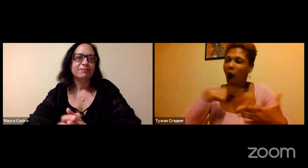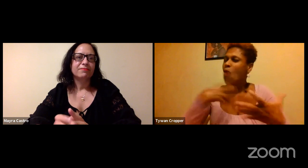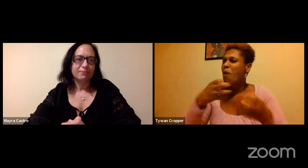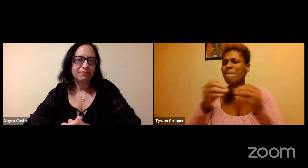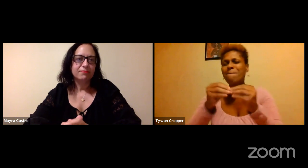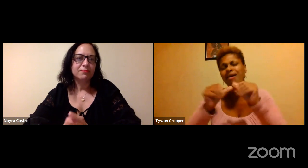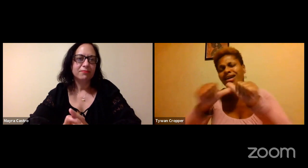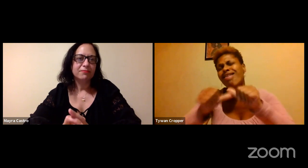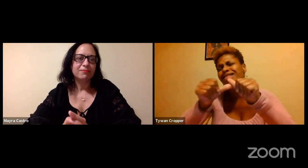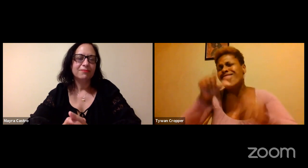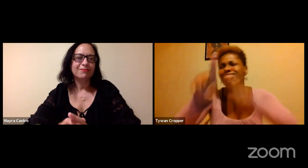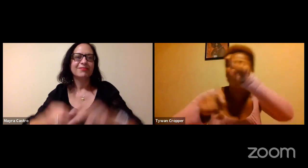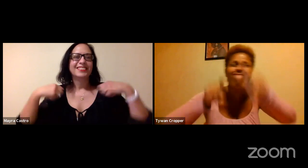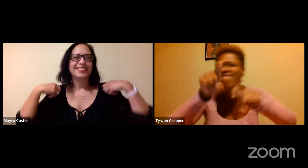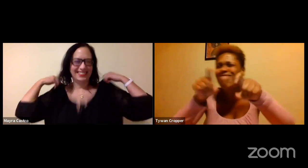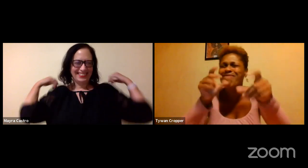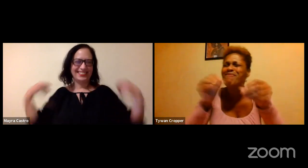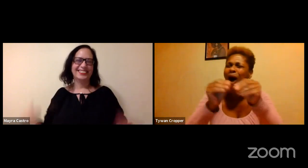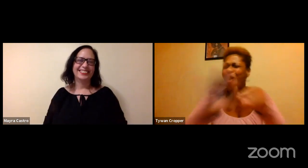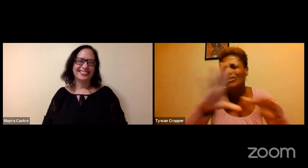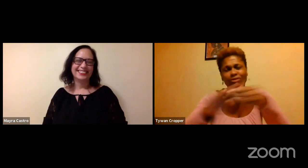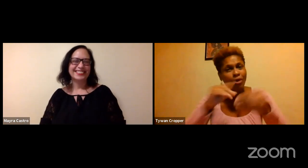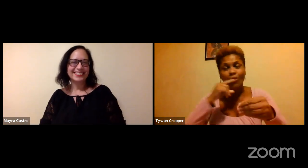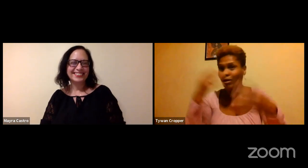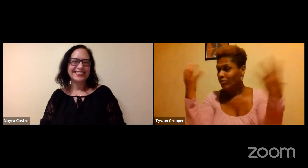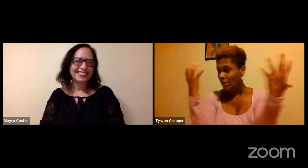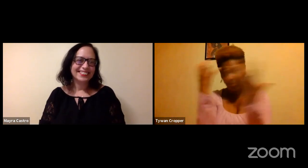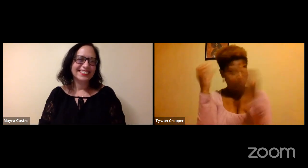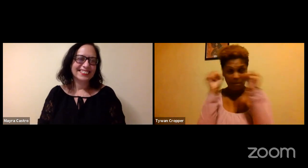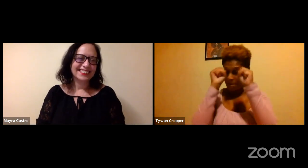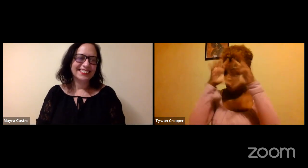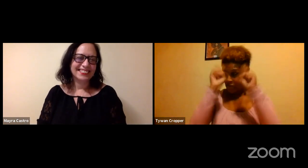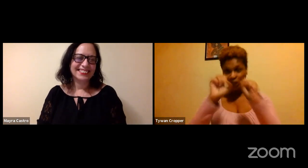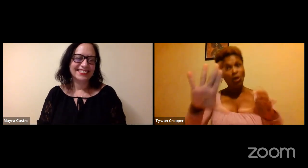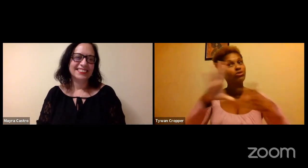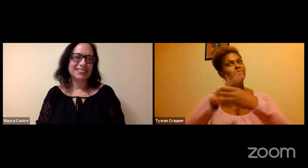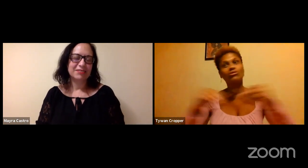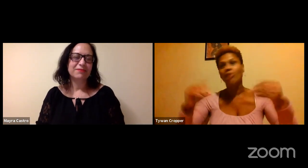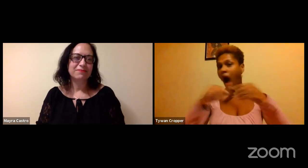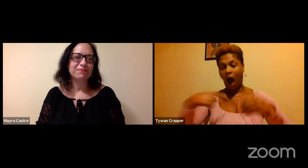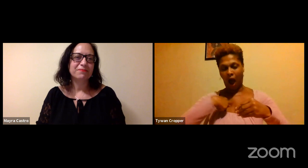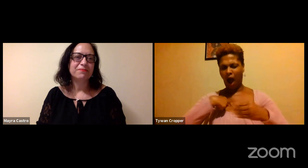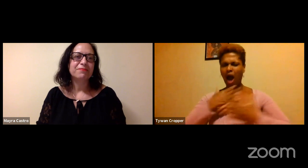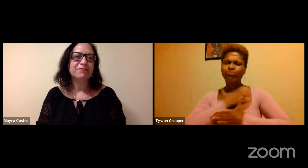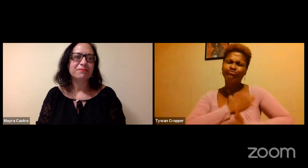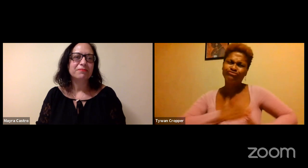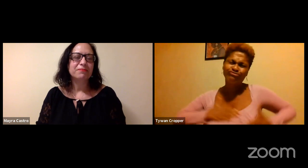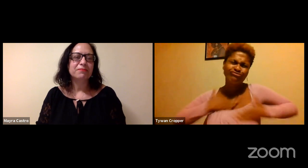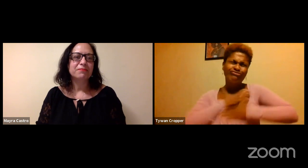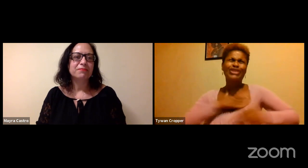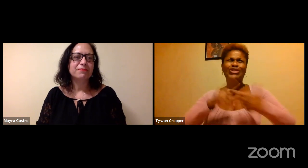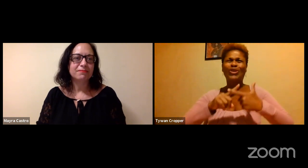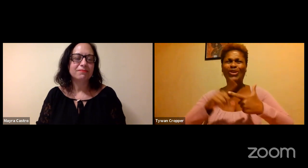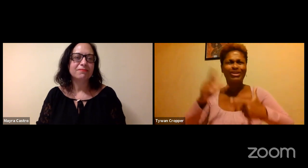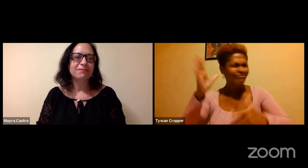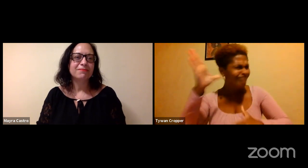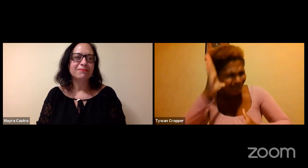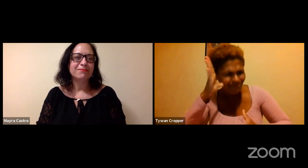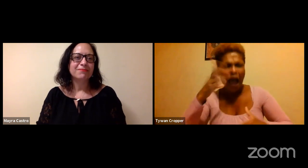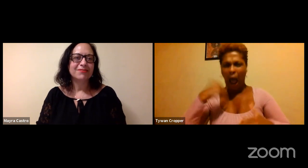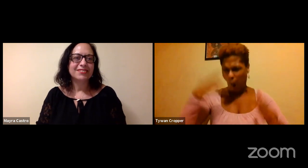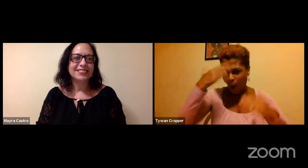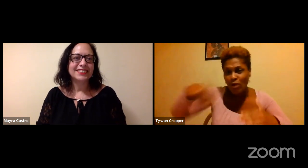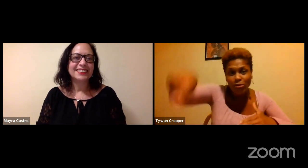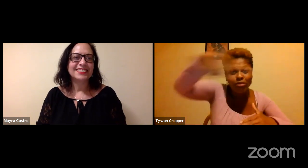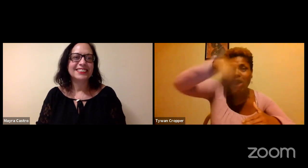Well, I want to thank you. I would love to stay and ask more questions because your experience is